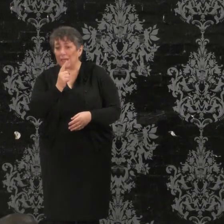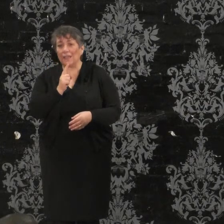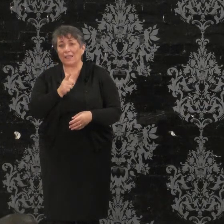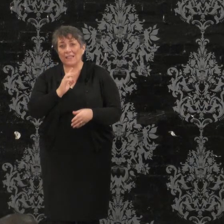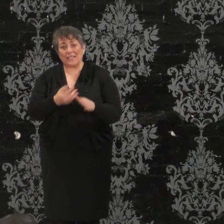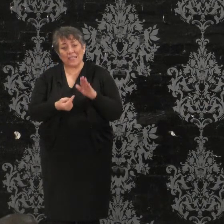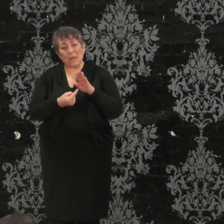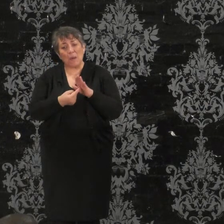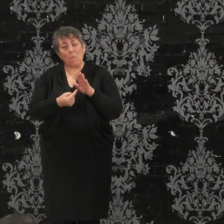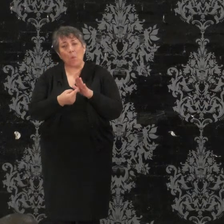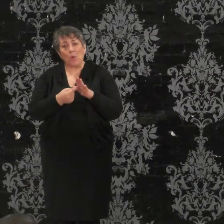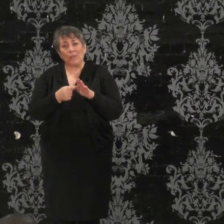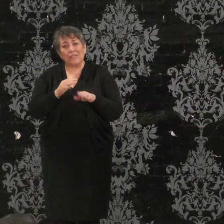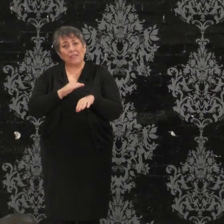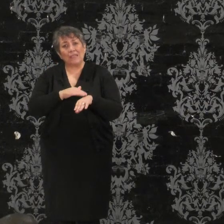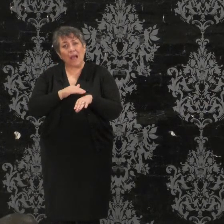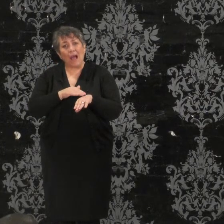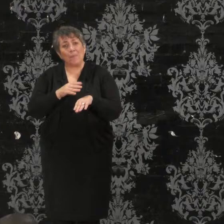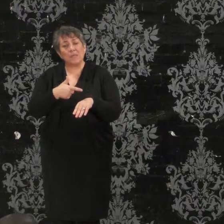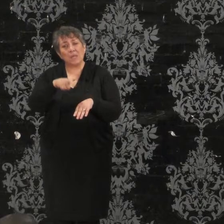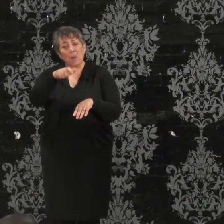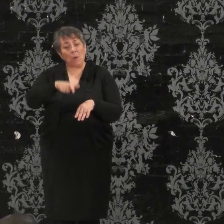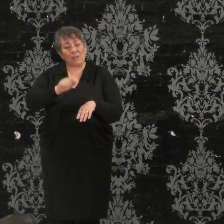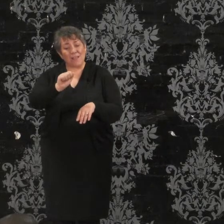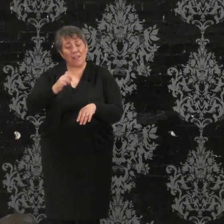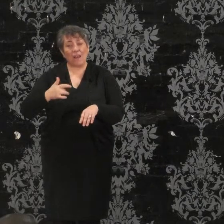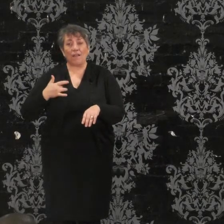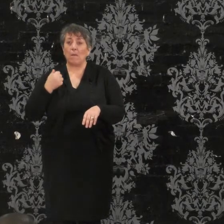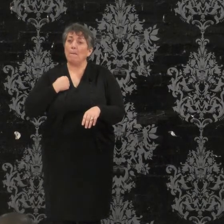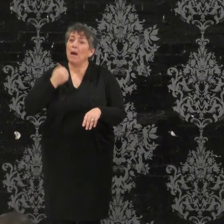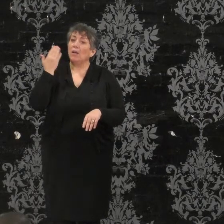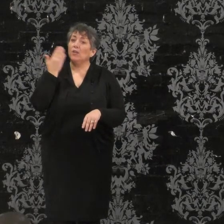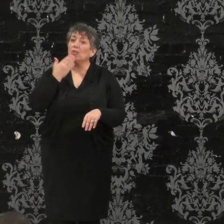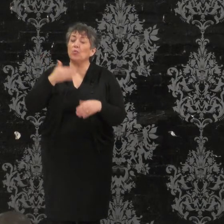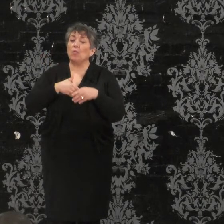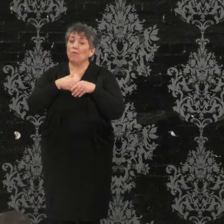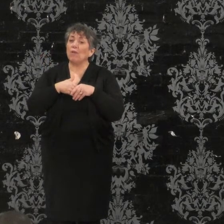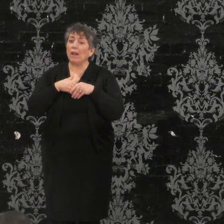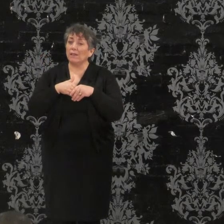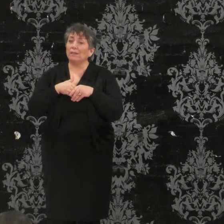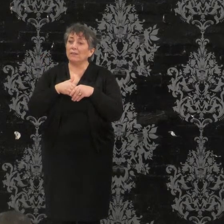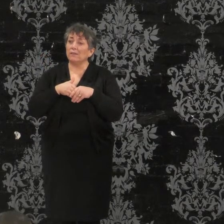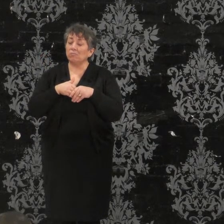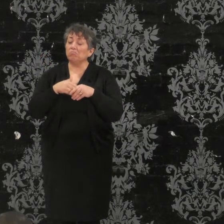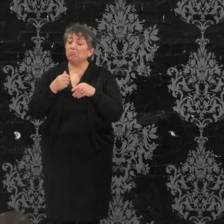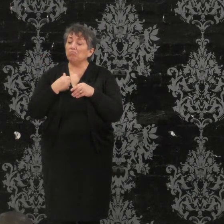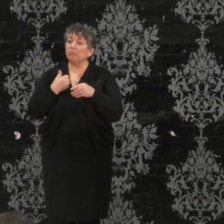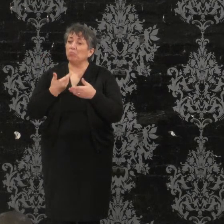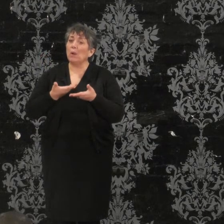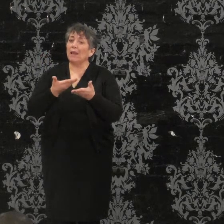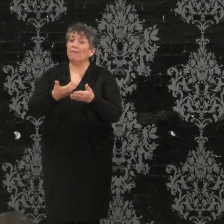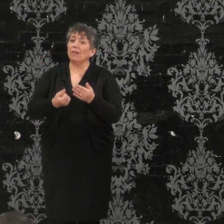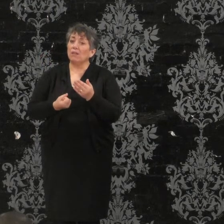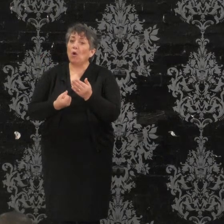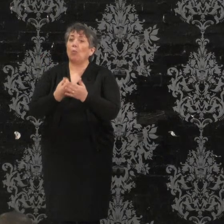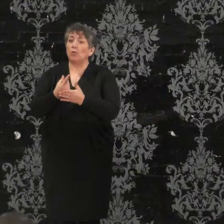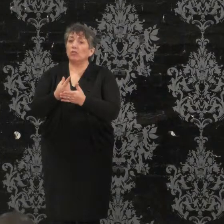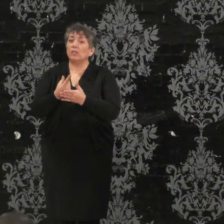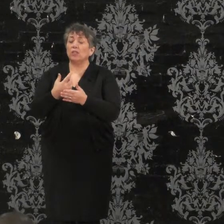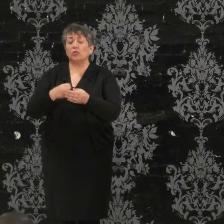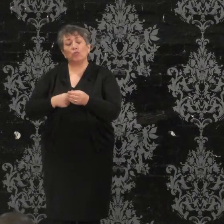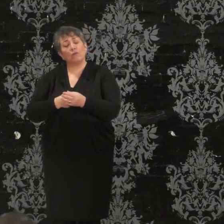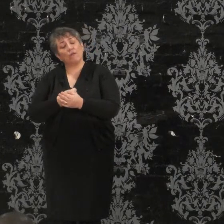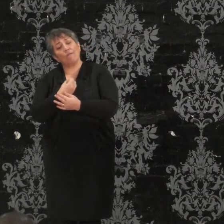in people's lives. Some of my school friends were given opportunities to develop and gain confidence through